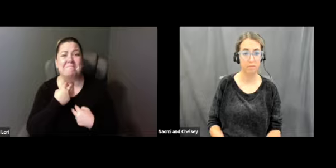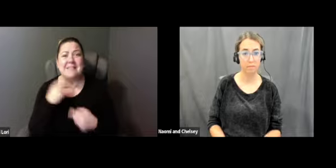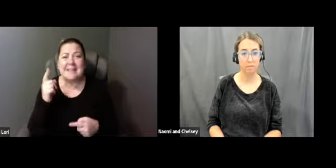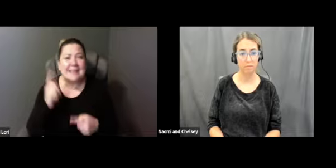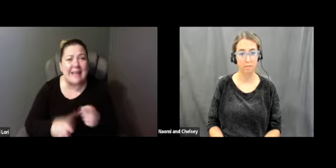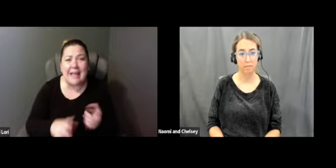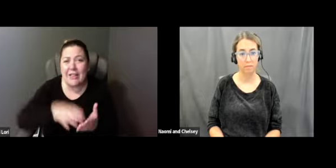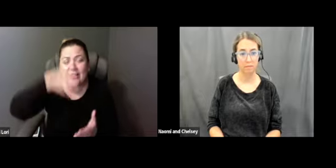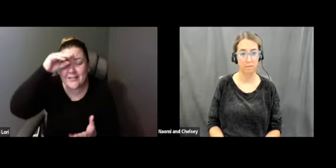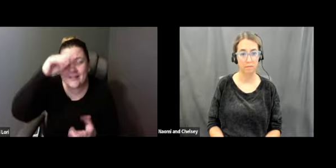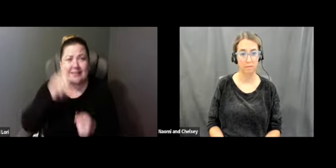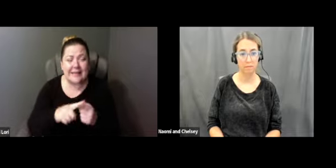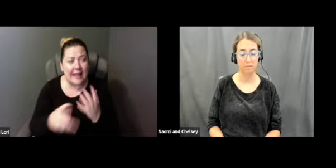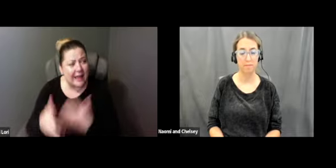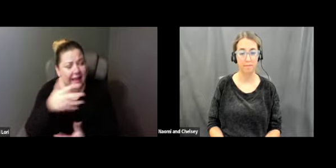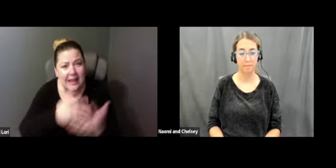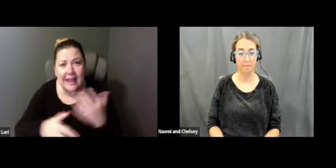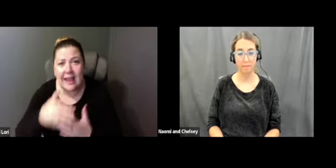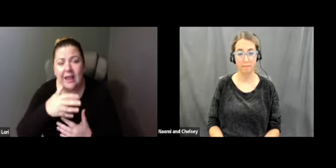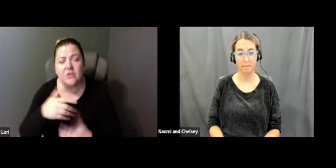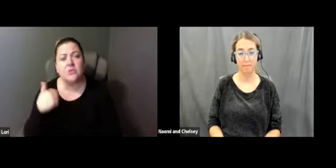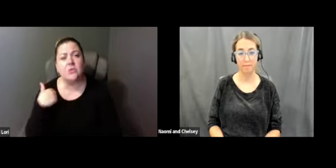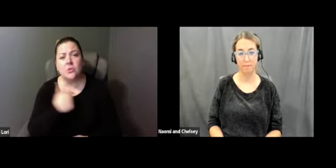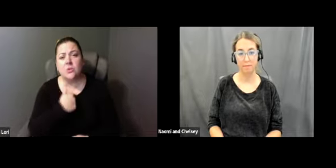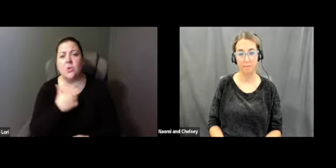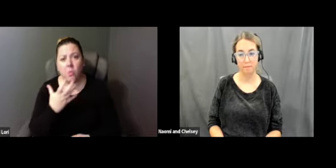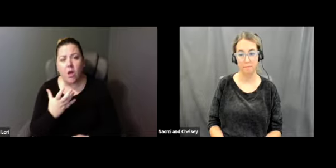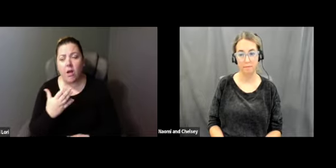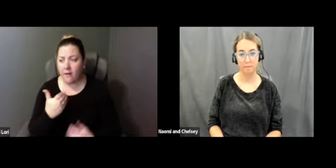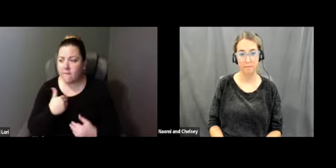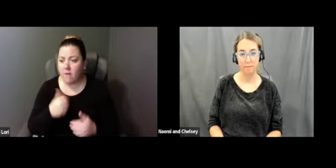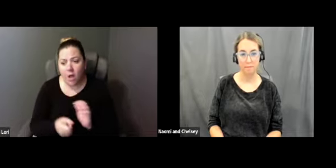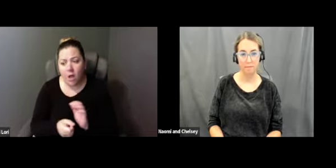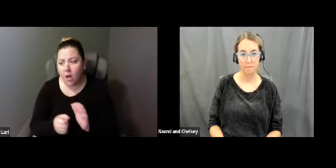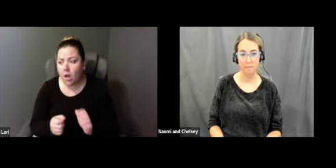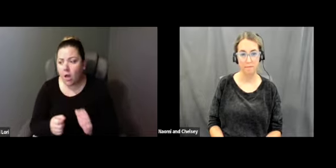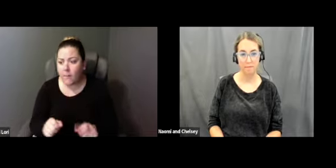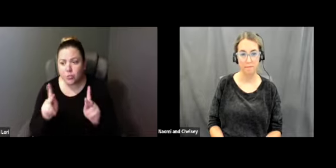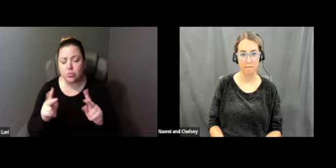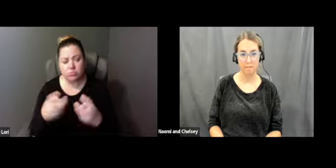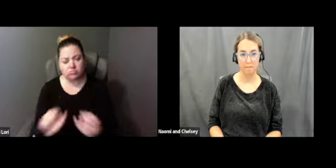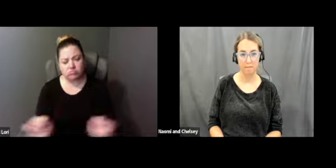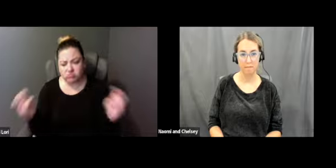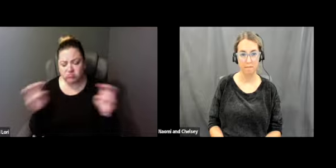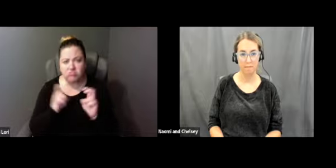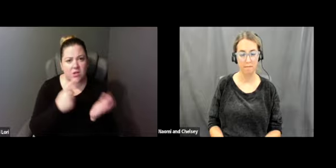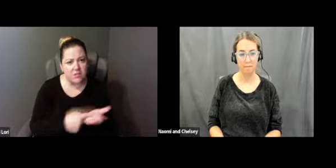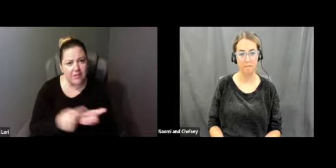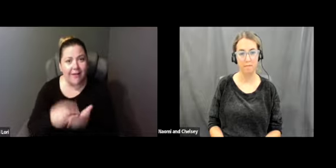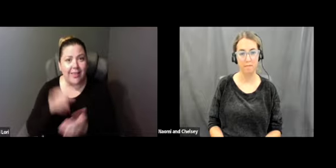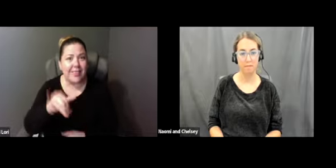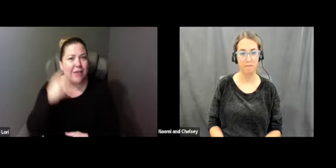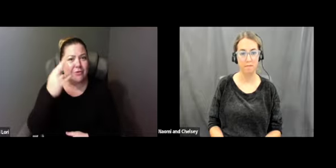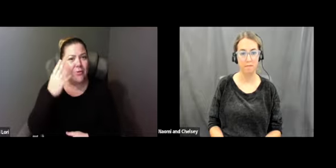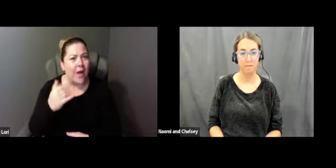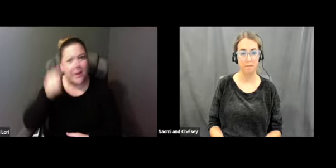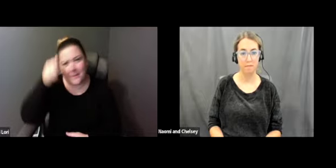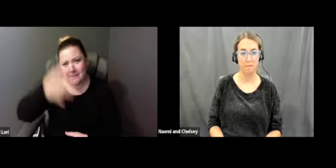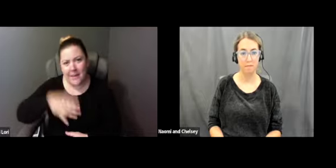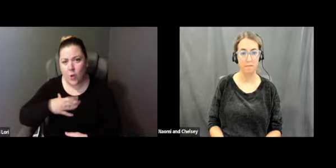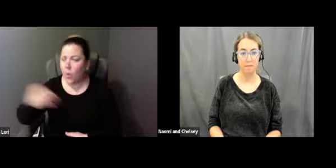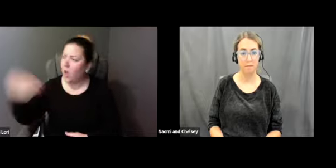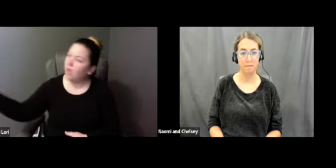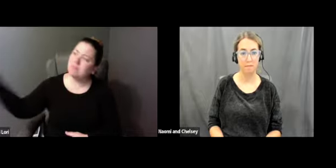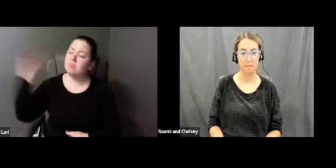really important to talk about these things, to unpack these things, which is why, I will call in the white males to show how signs are done